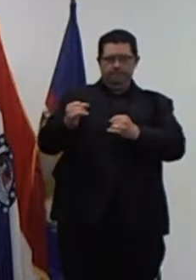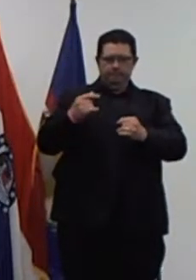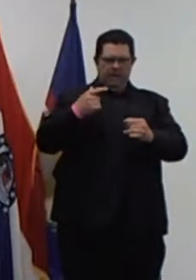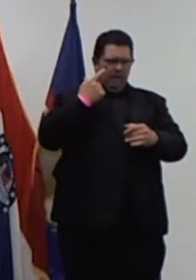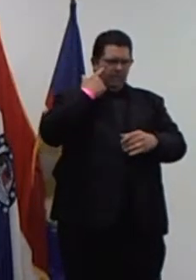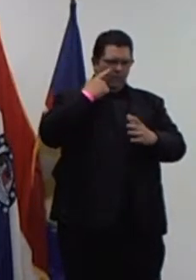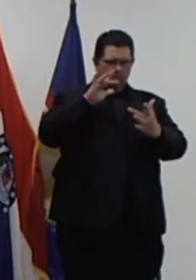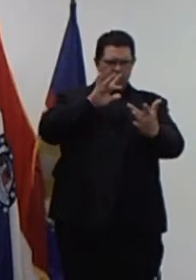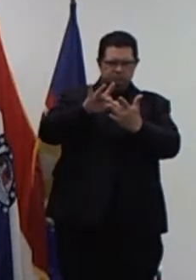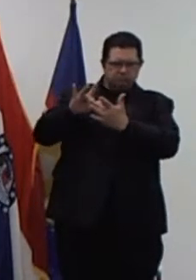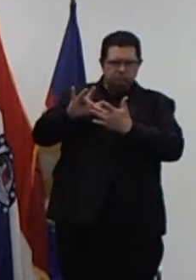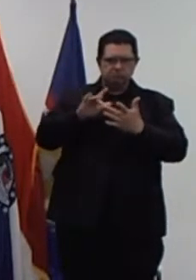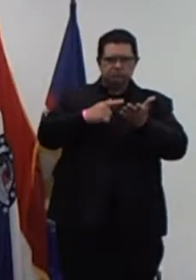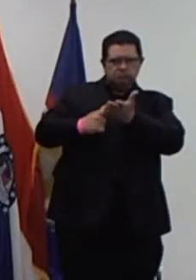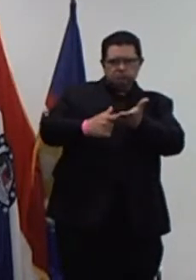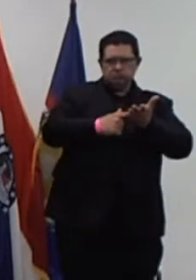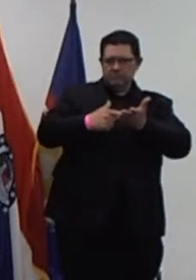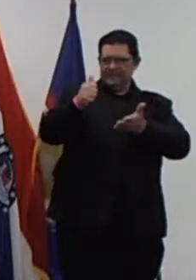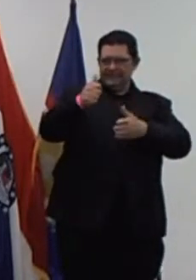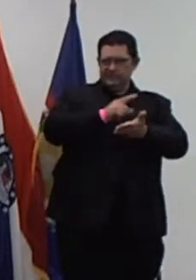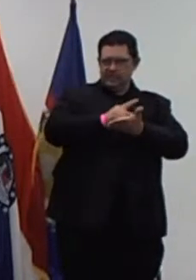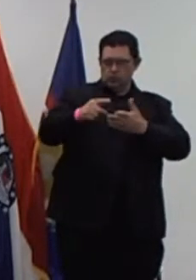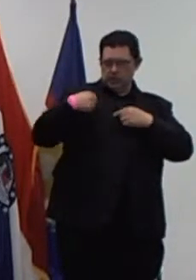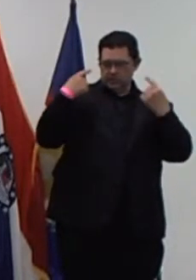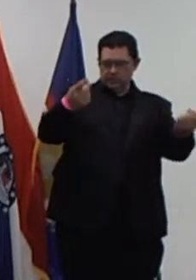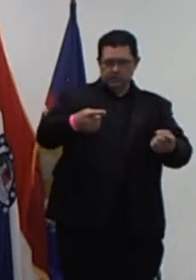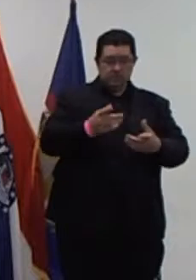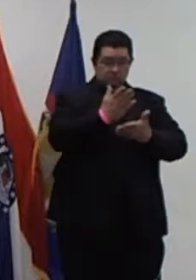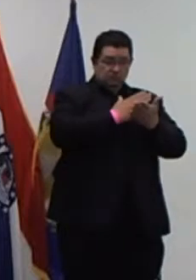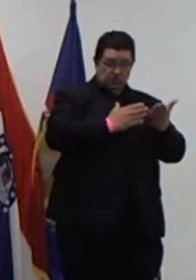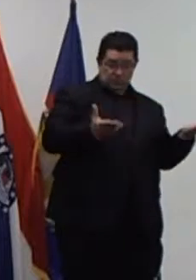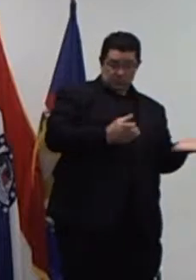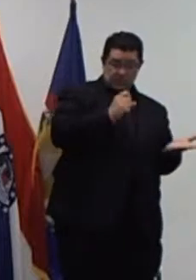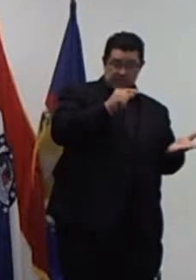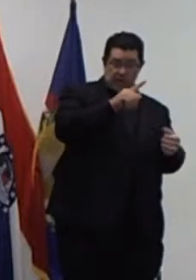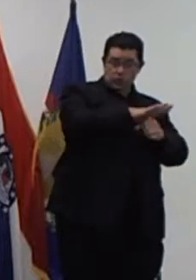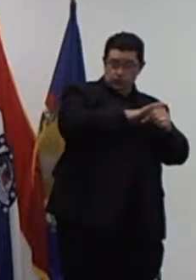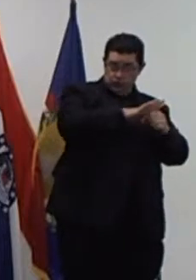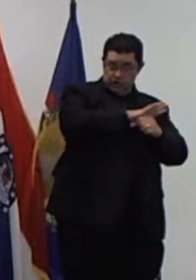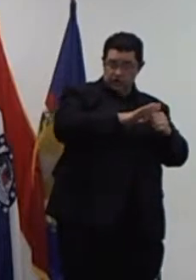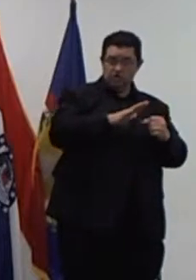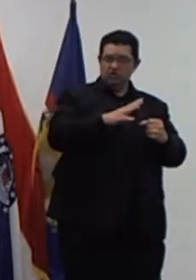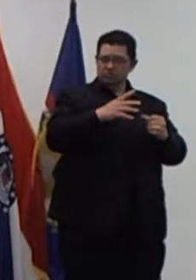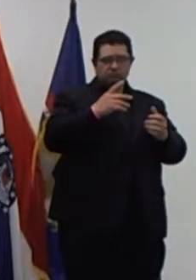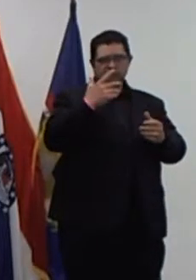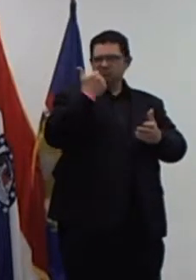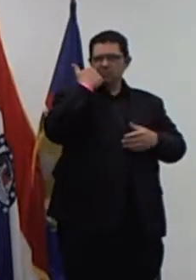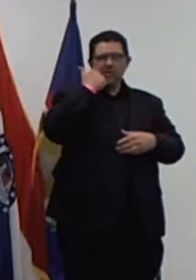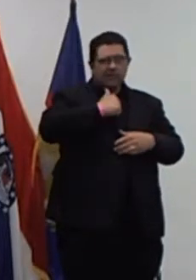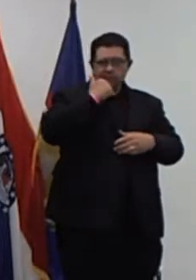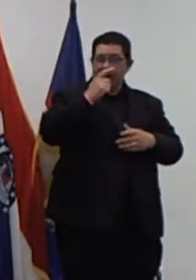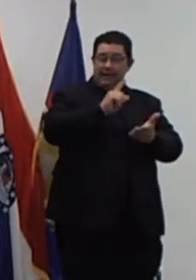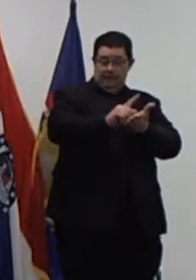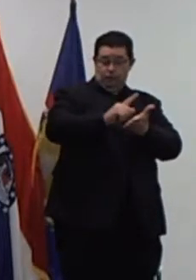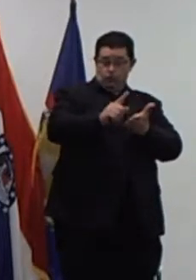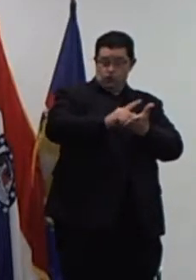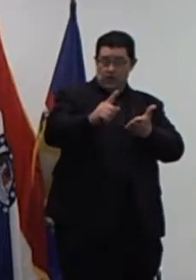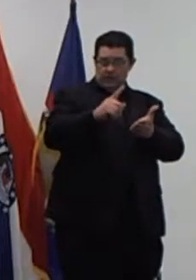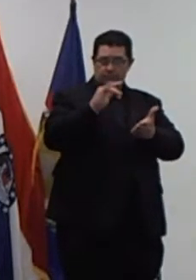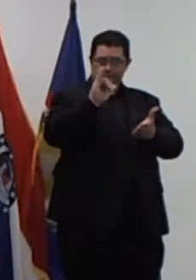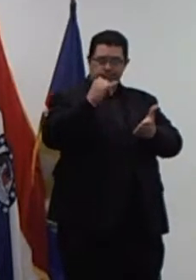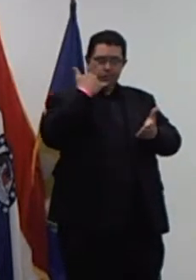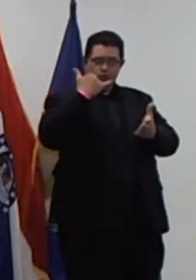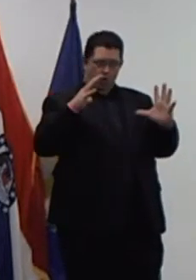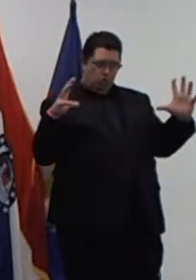believe it is, that we've talked to them, getting their advice, and some of them here in the St. Louis region that's been on that call with me every week. But moving